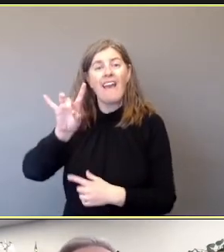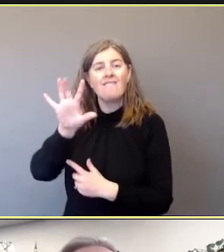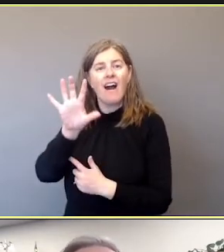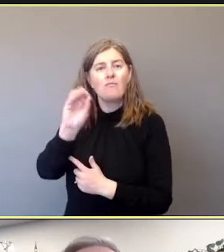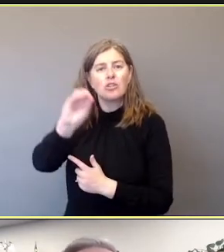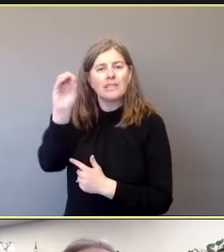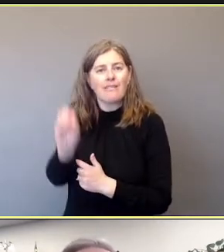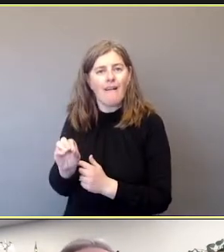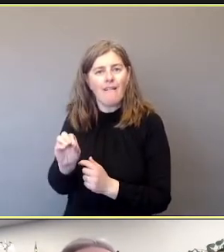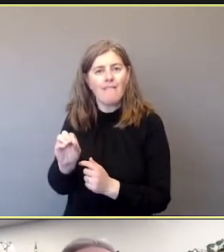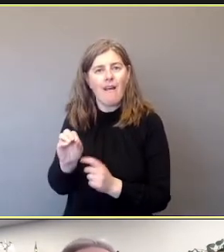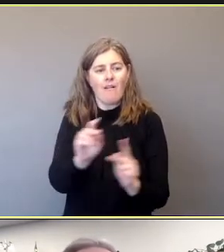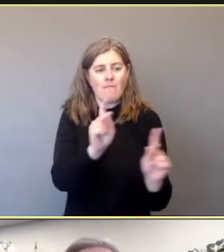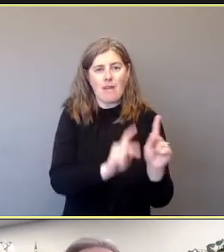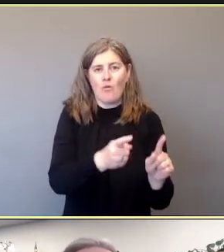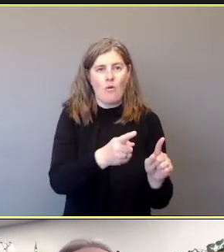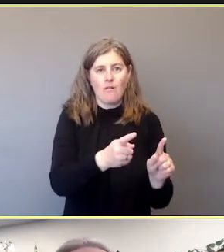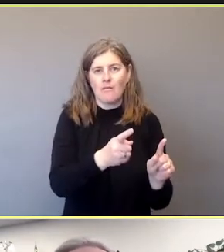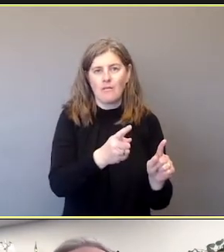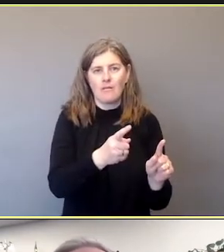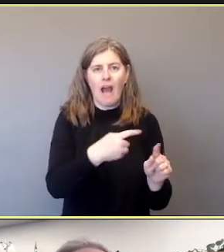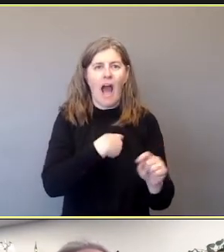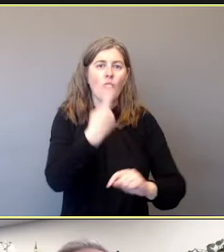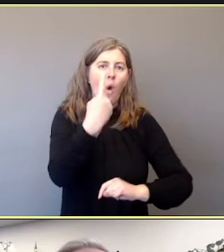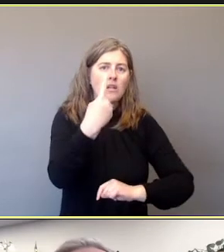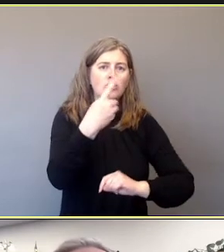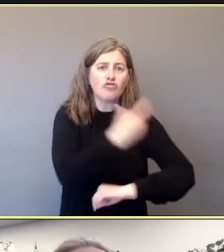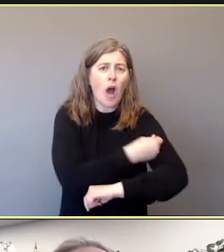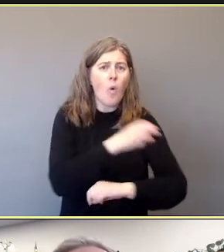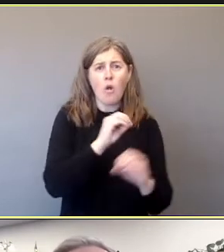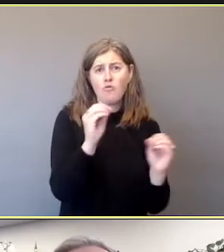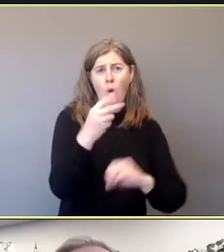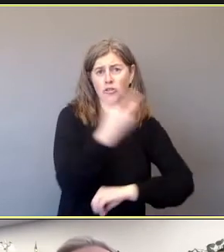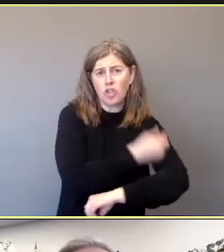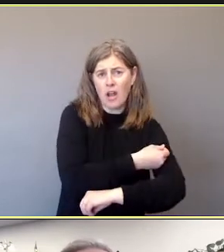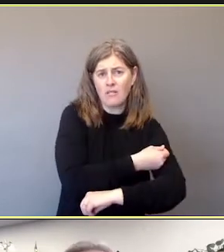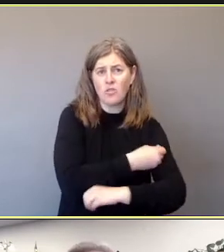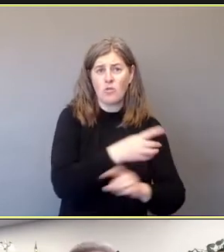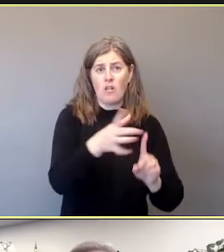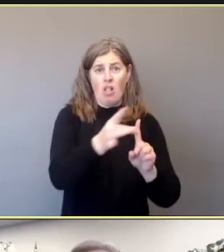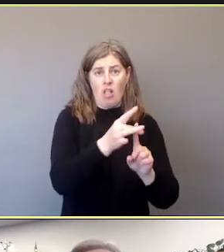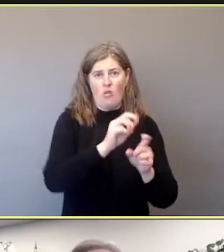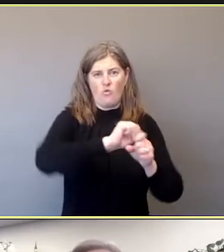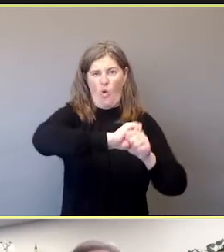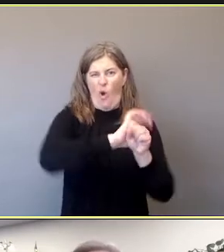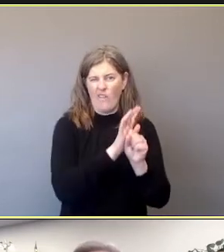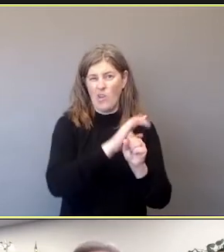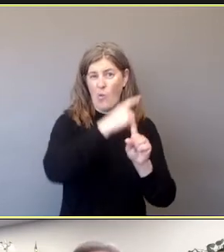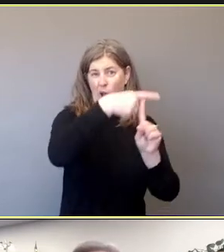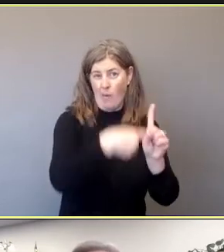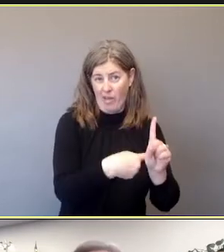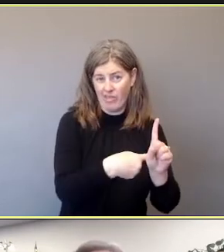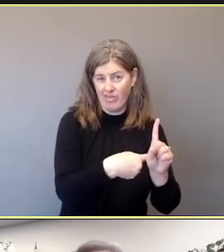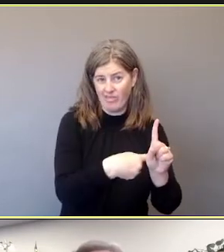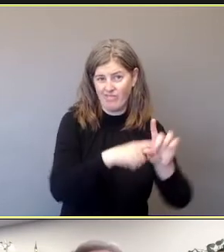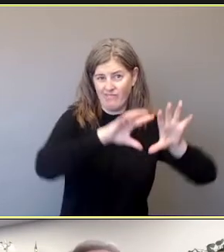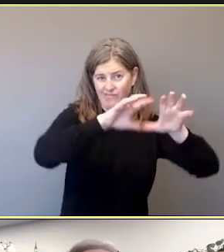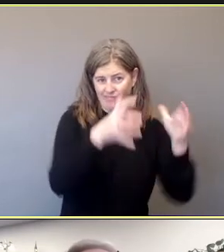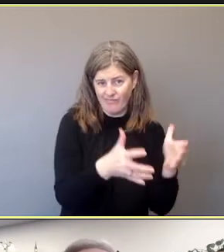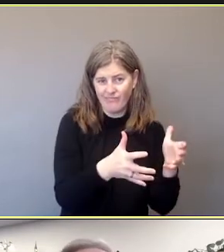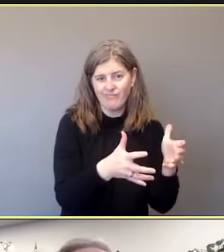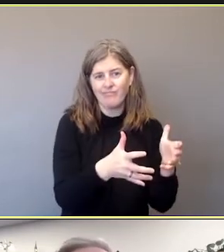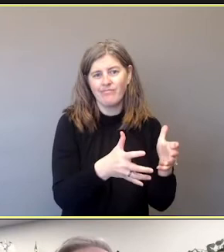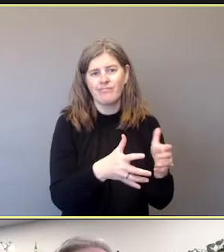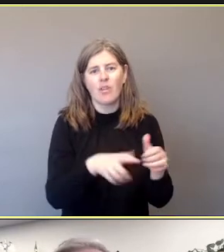2.85% of people who are not fully vaccinated got COVID in a month period of time, 2.2 with the full vaccination,